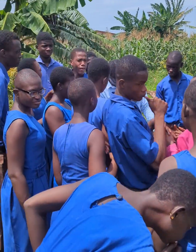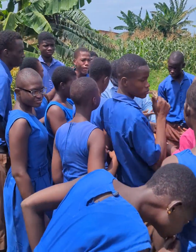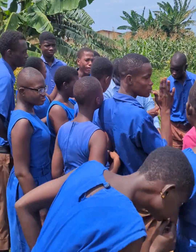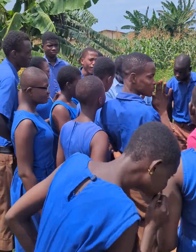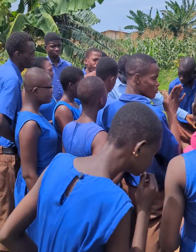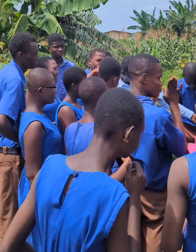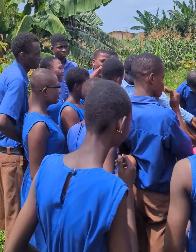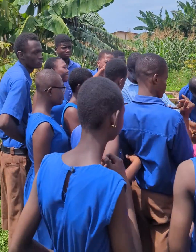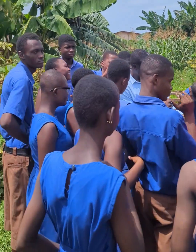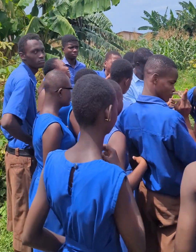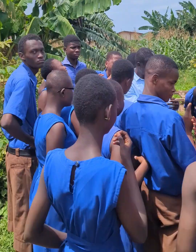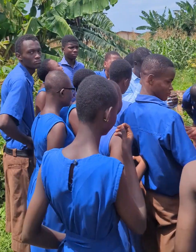adults.